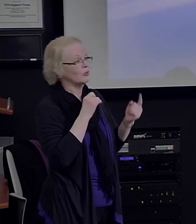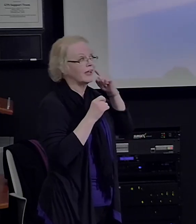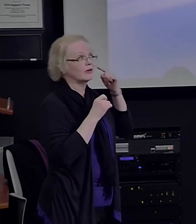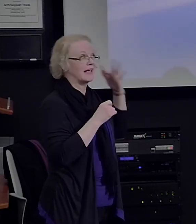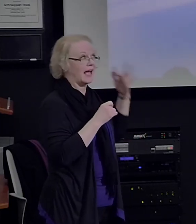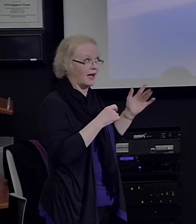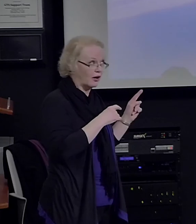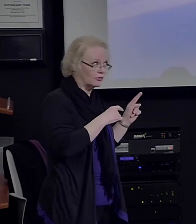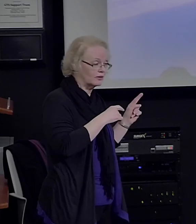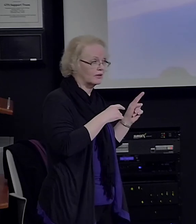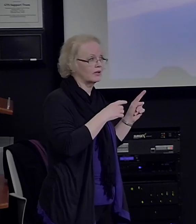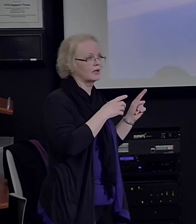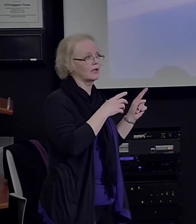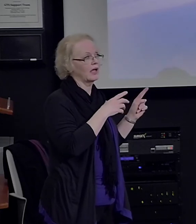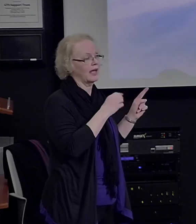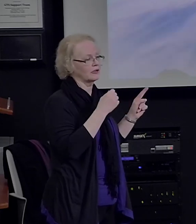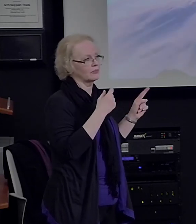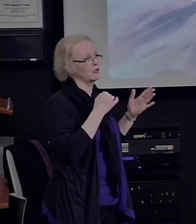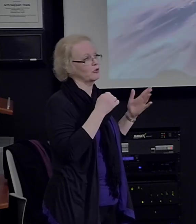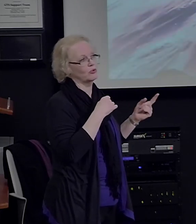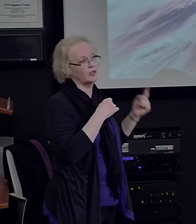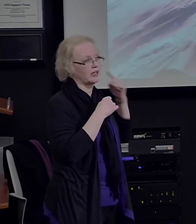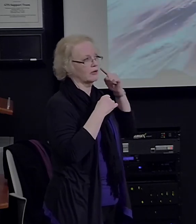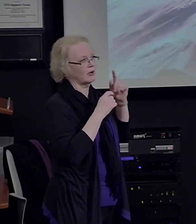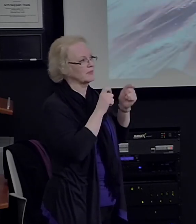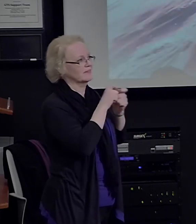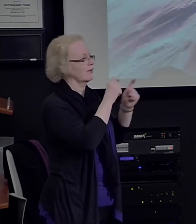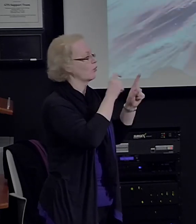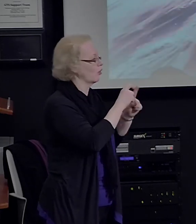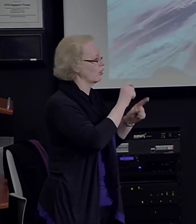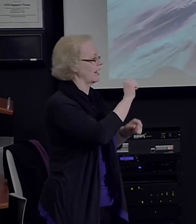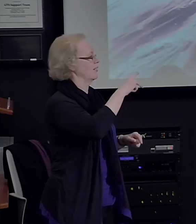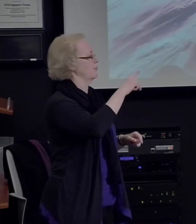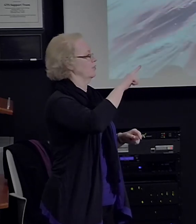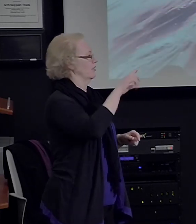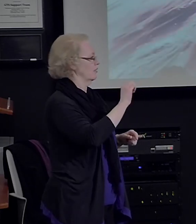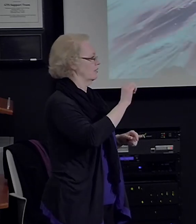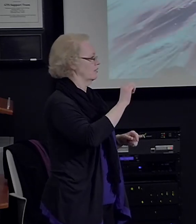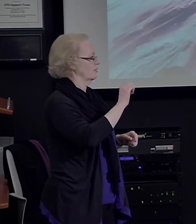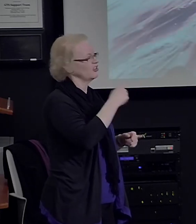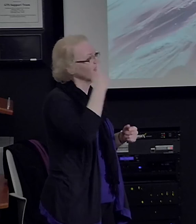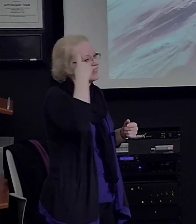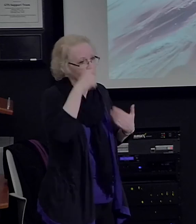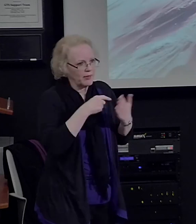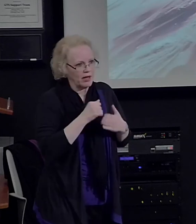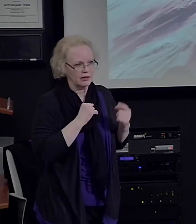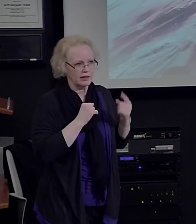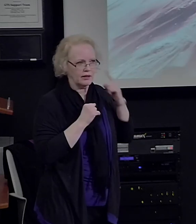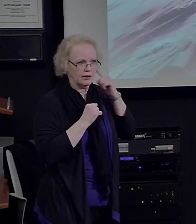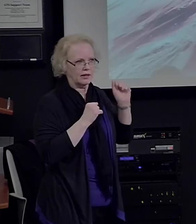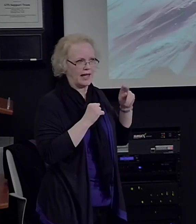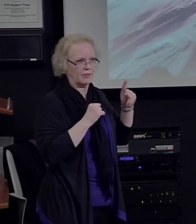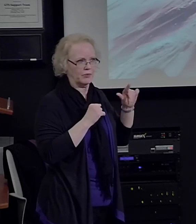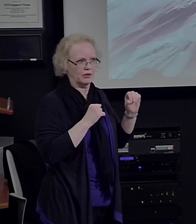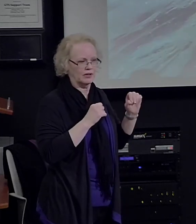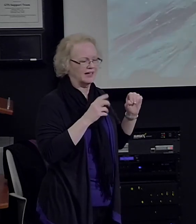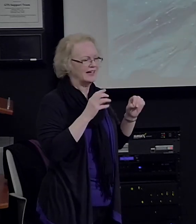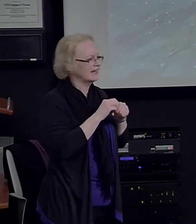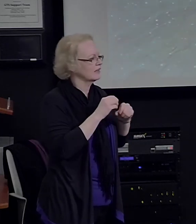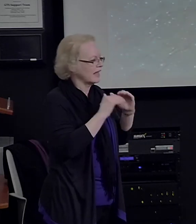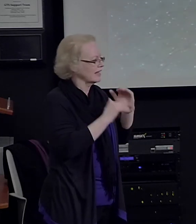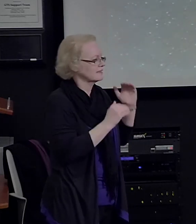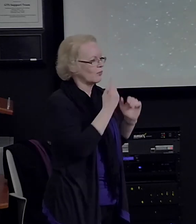a particular word like apple just think about it if you think of apple just in a in a fraction